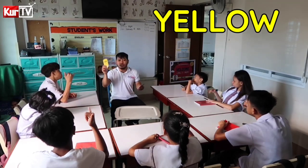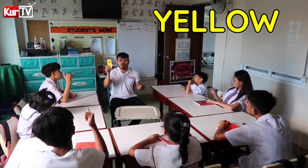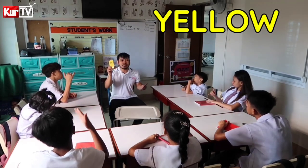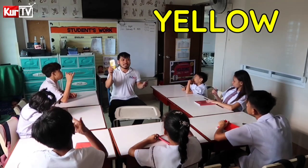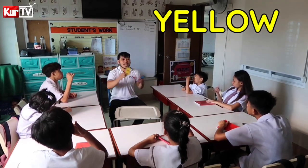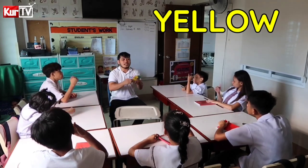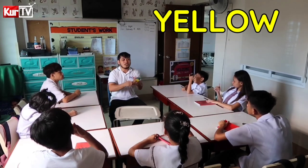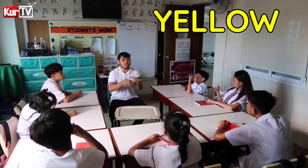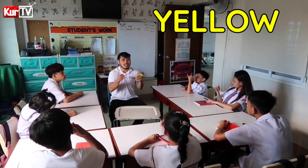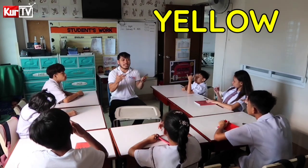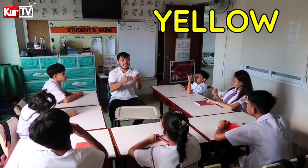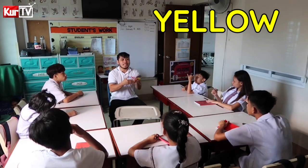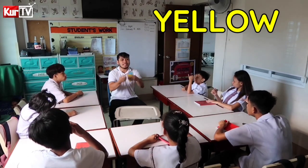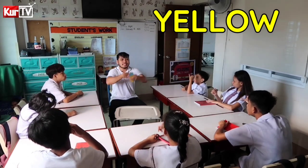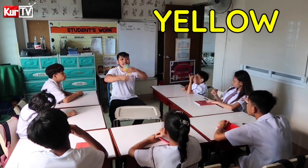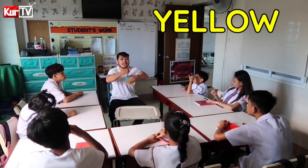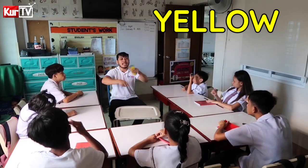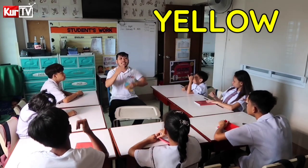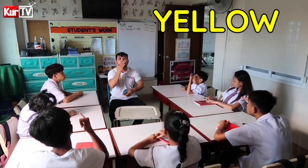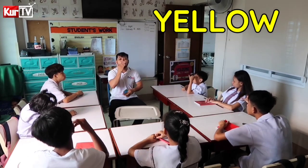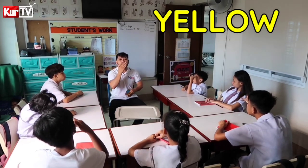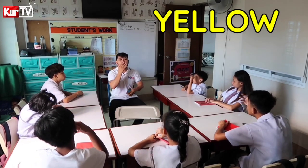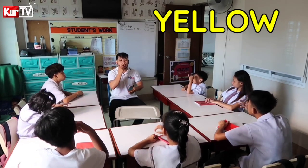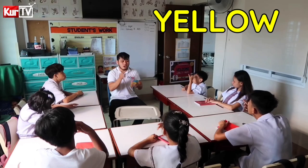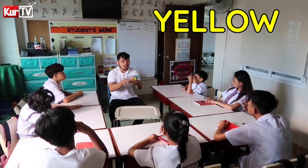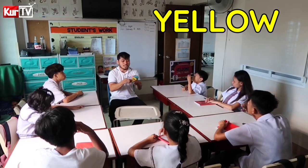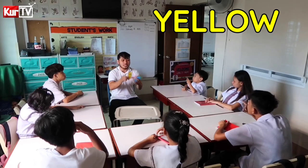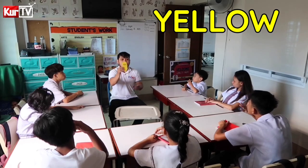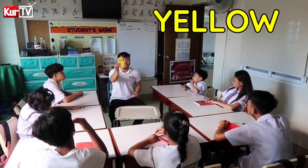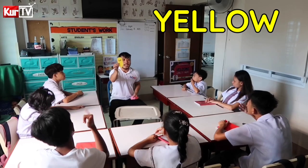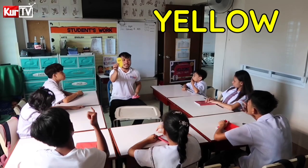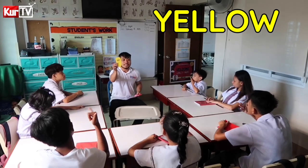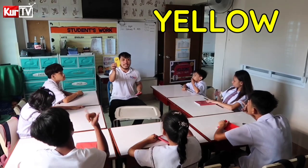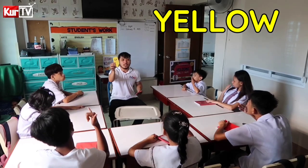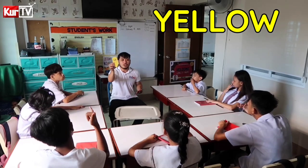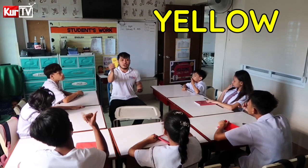Let's sign. Okay. Again. Let's sign the colors. Yellow.